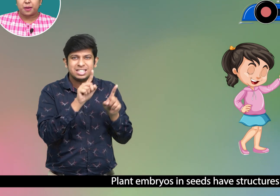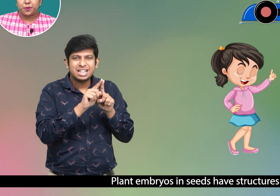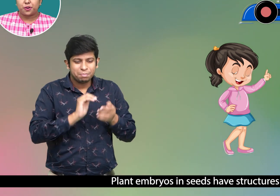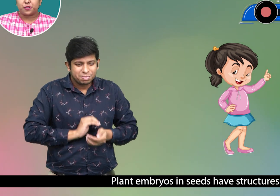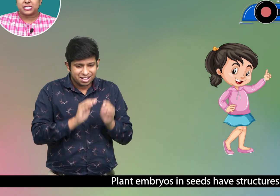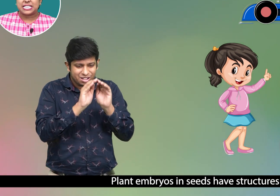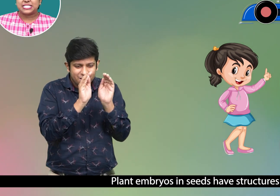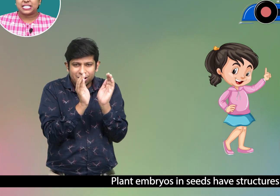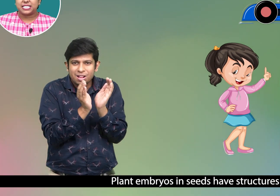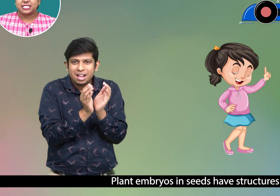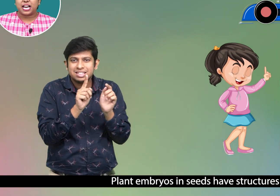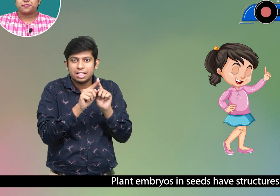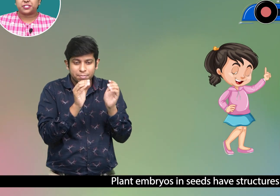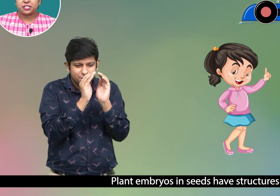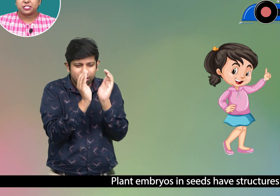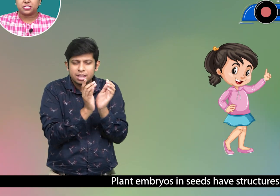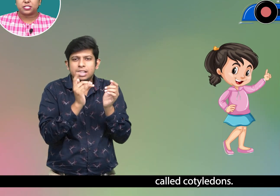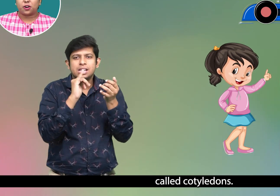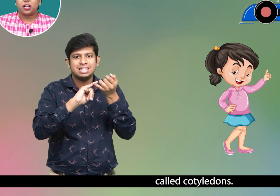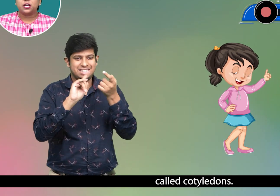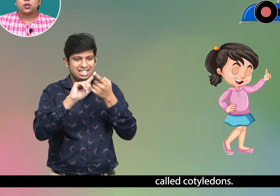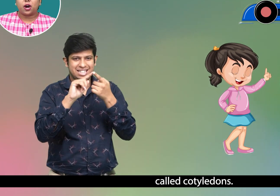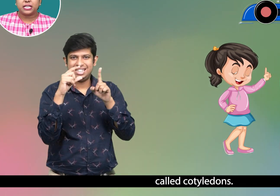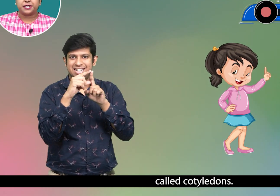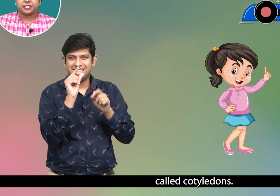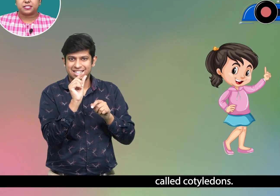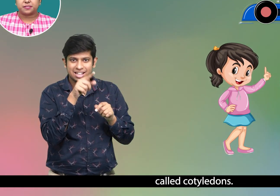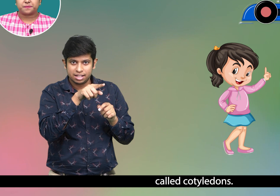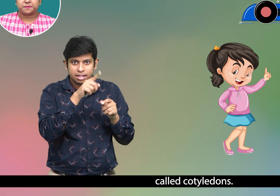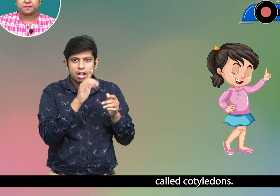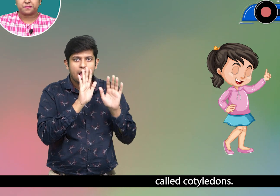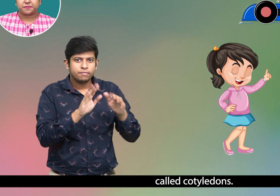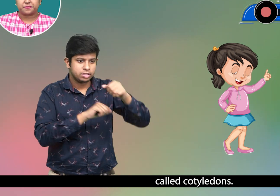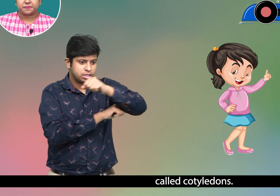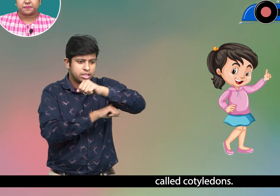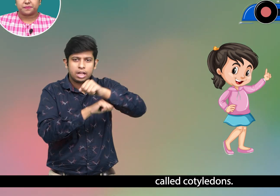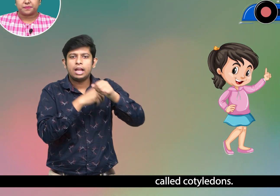Plant embryos in seeds have structures called cotyledons.